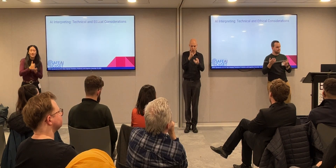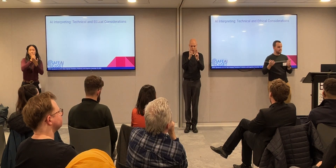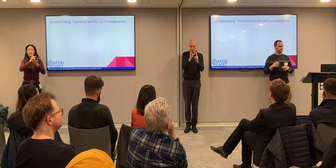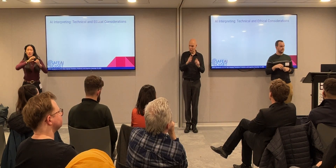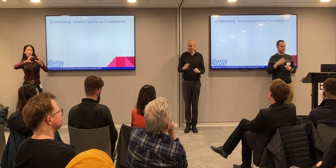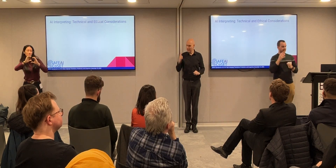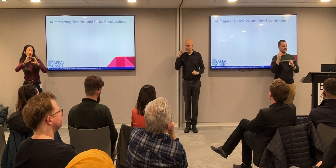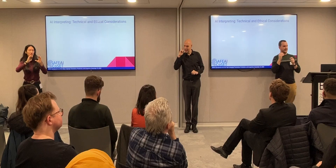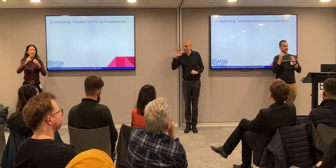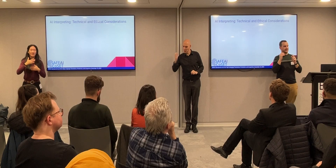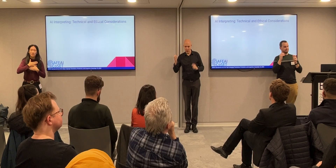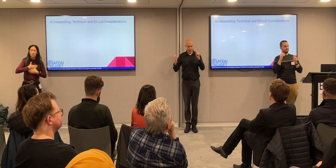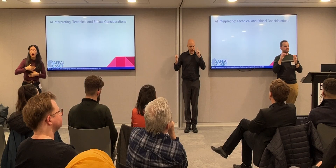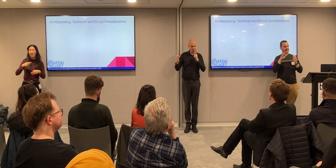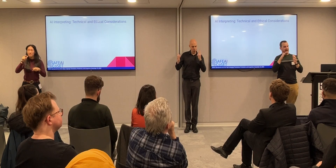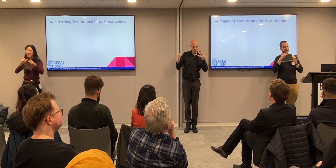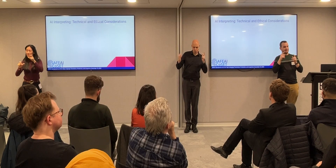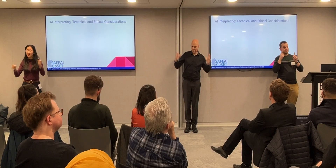deaf communities and people.